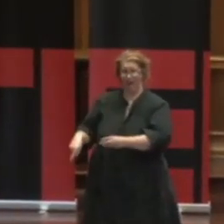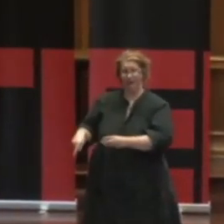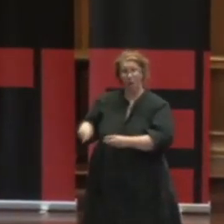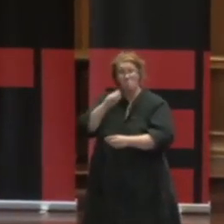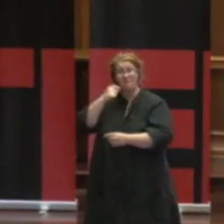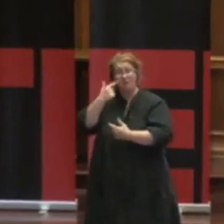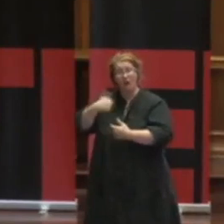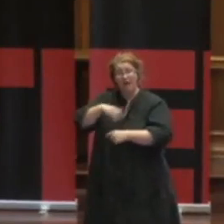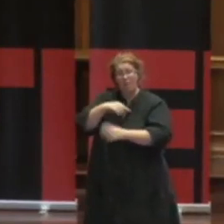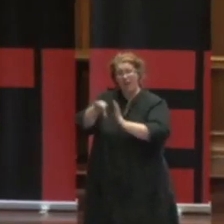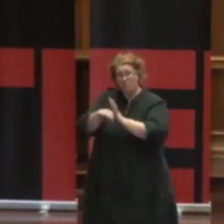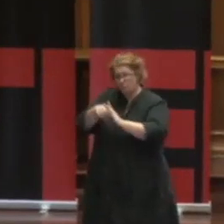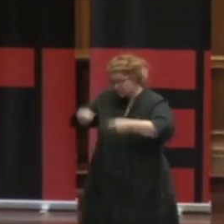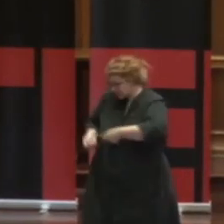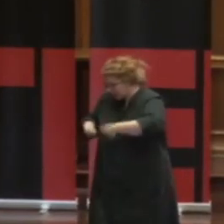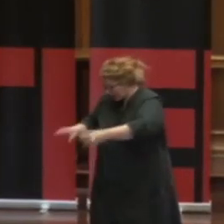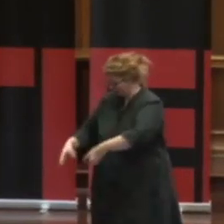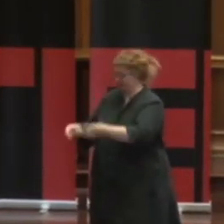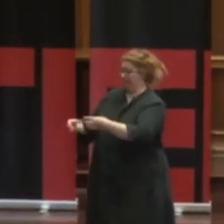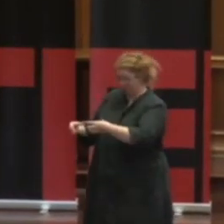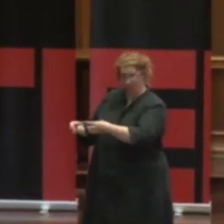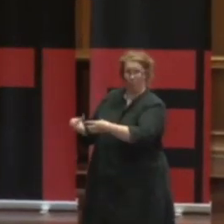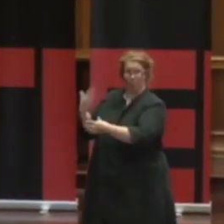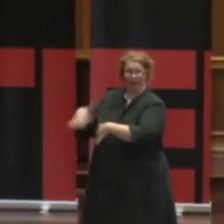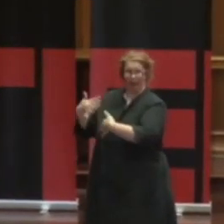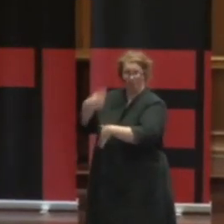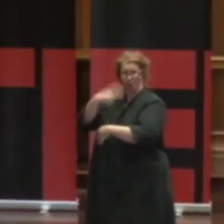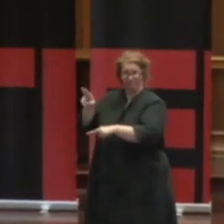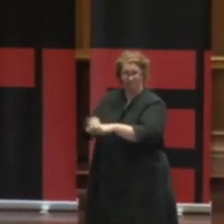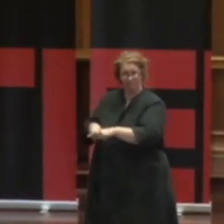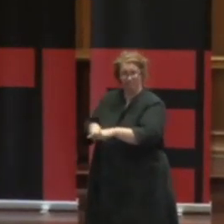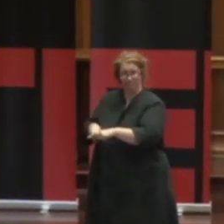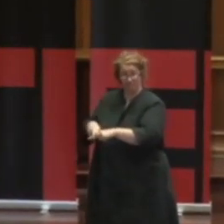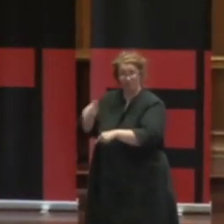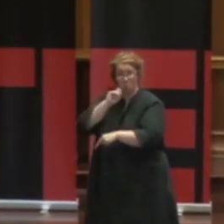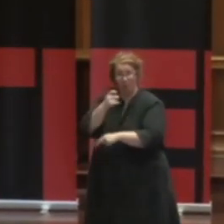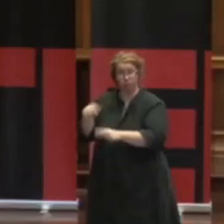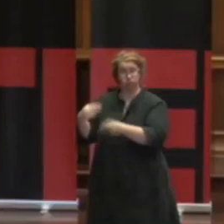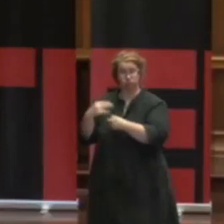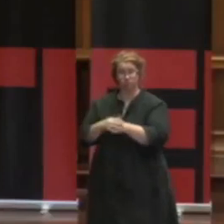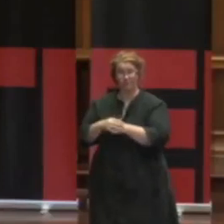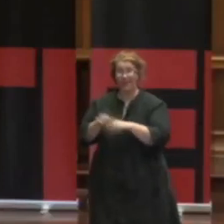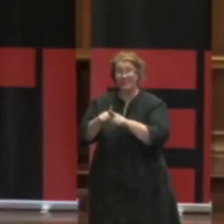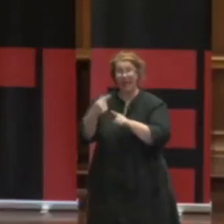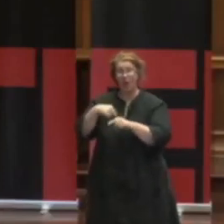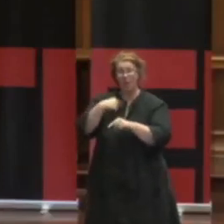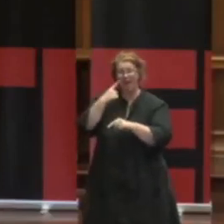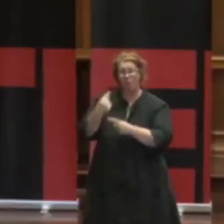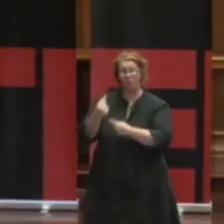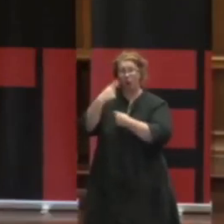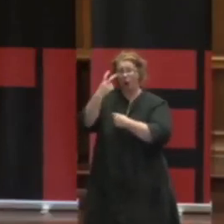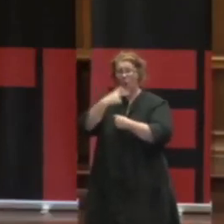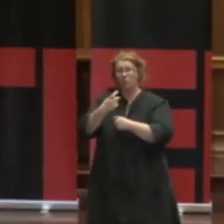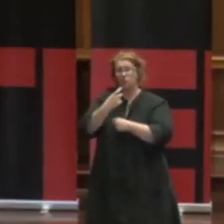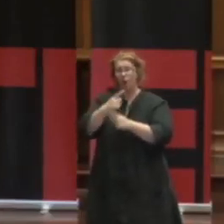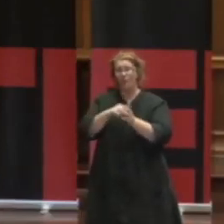And they will actually realize this is an age. We live in an age. And they're going to, just like we call the old stone age, the Paleolithic age, when people